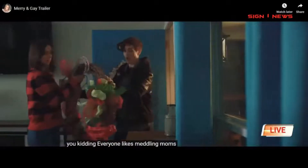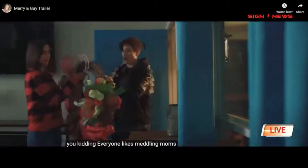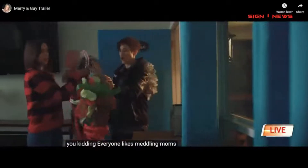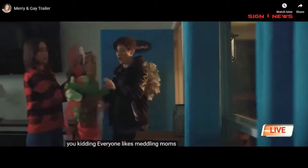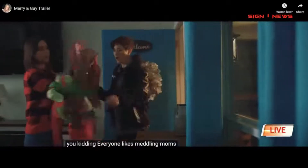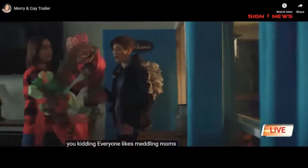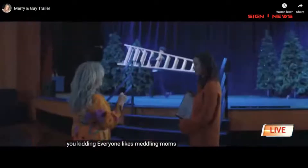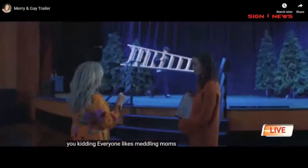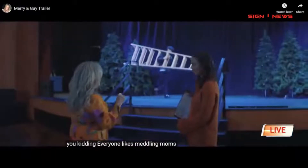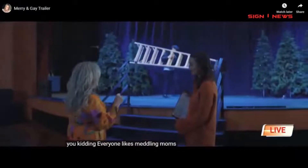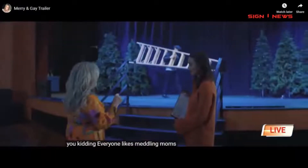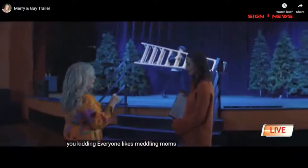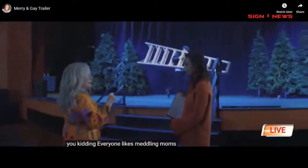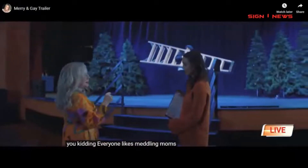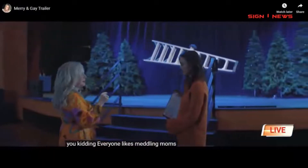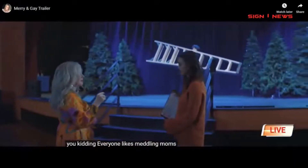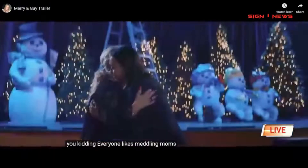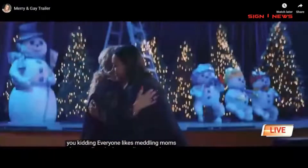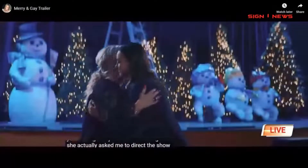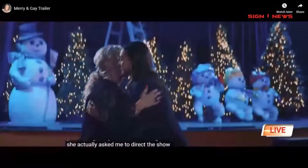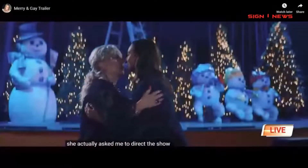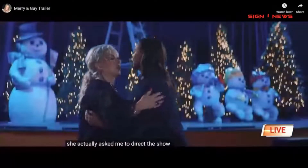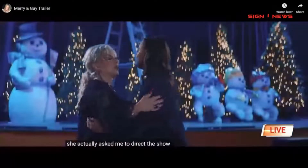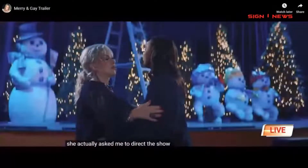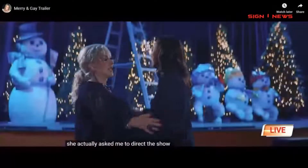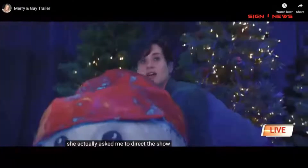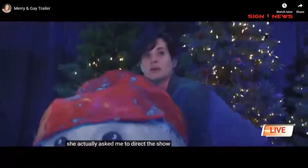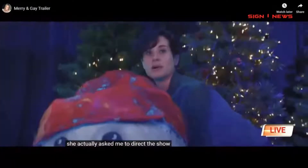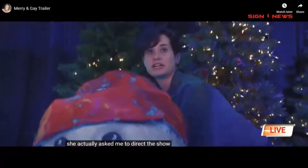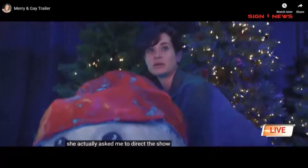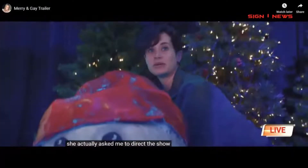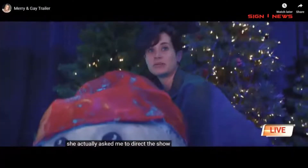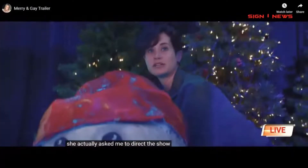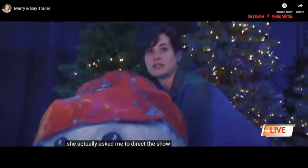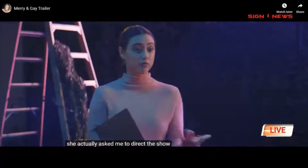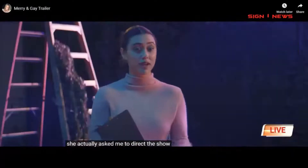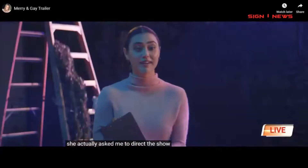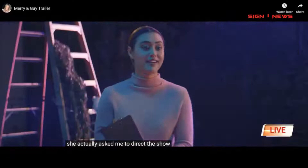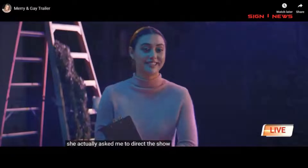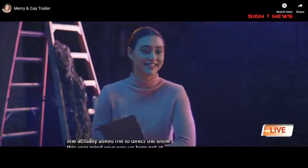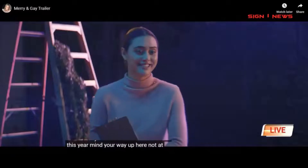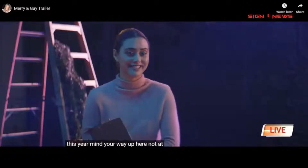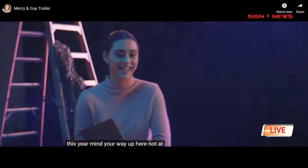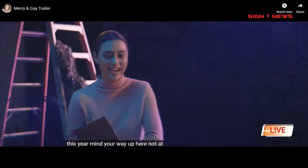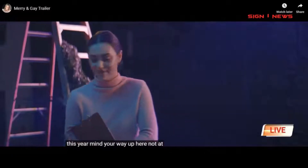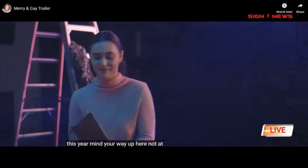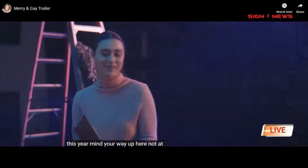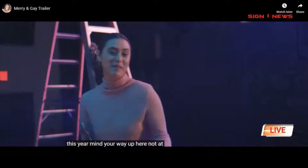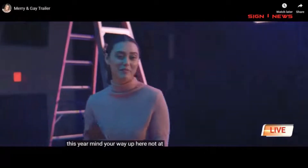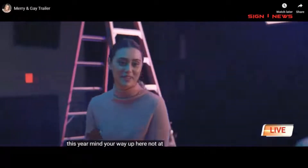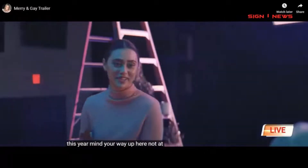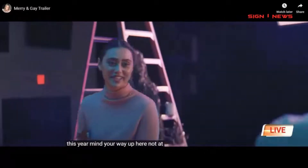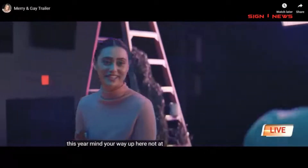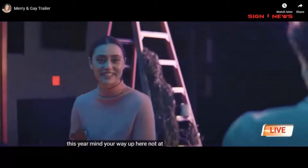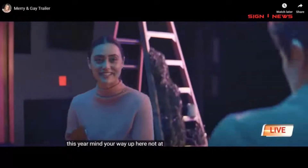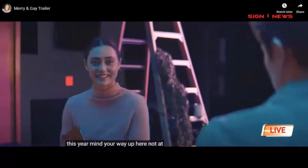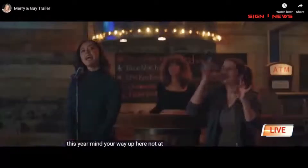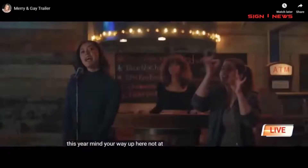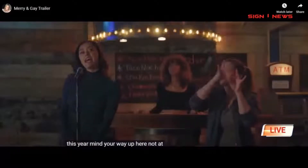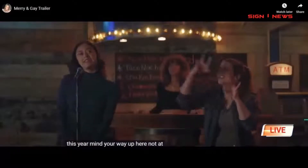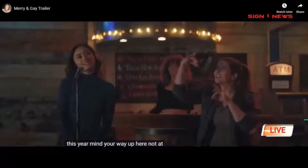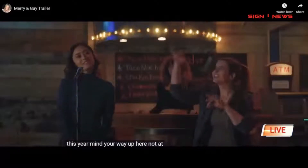She actually asked me to direct the show this year. Mind your ears here? Not at all. I'm happy you're here.